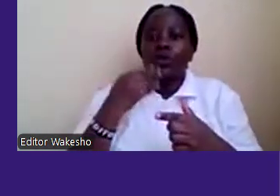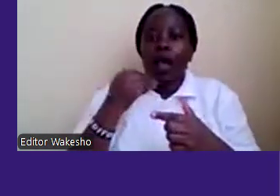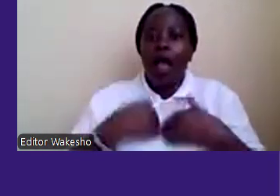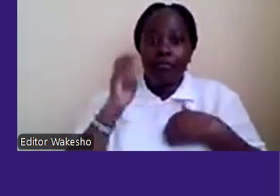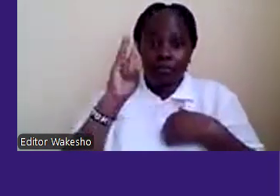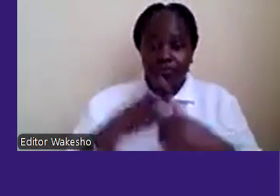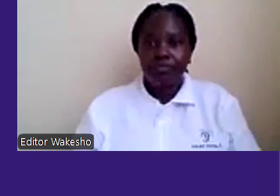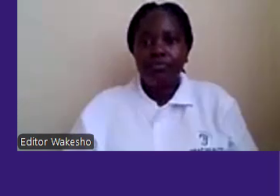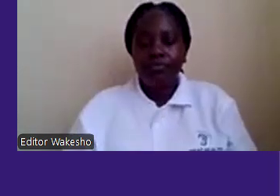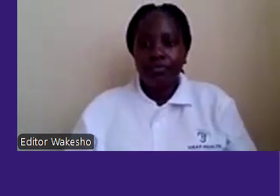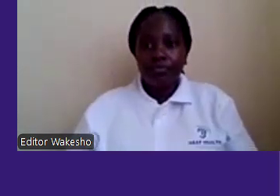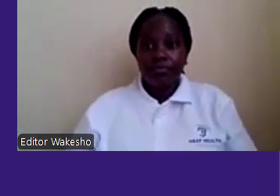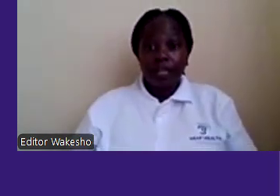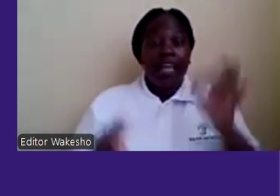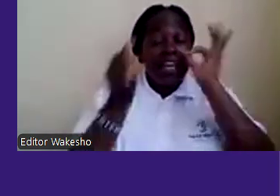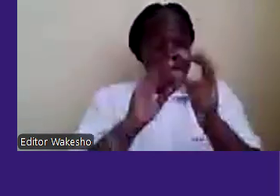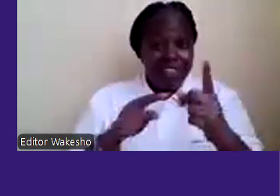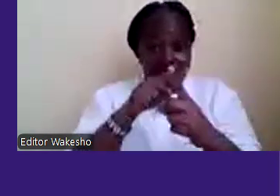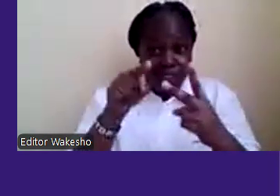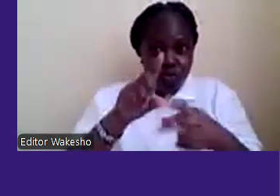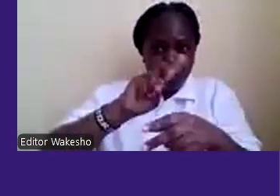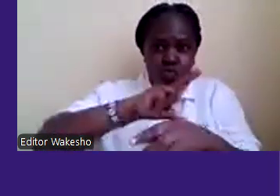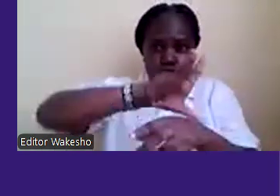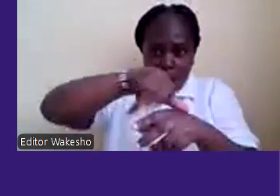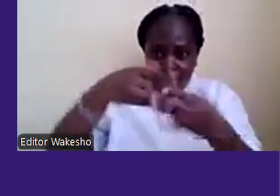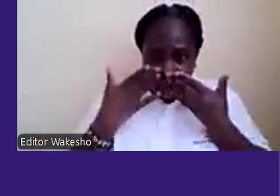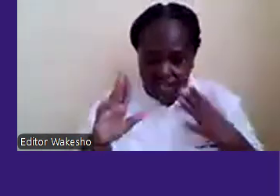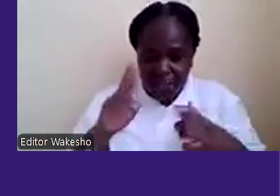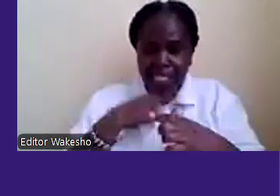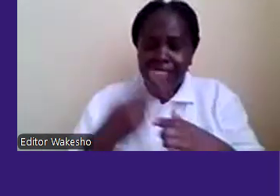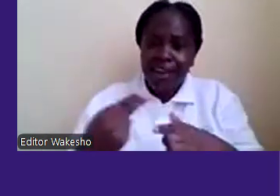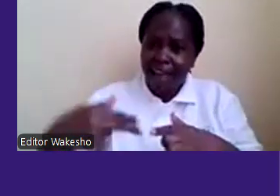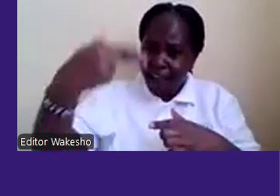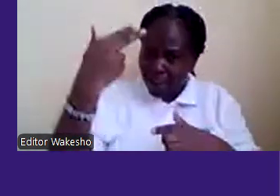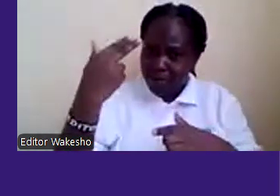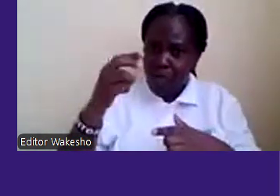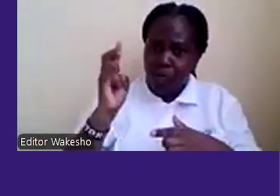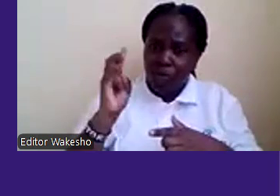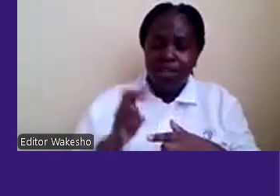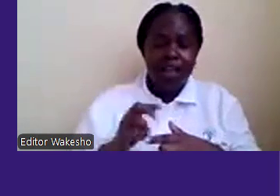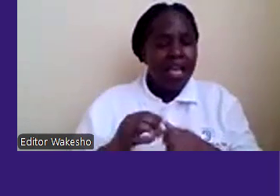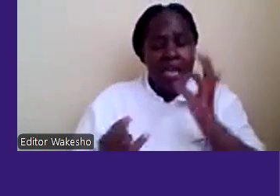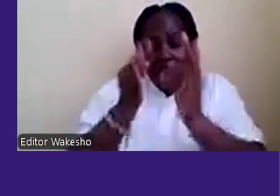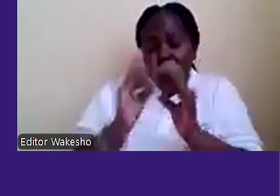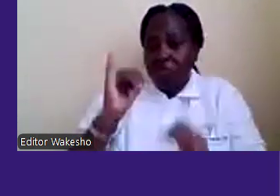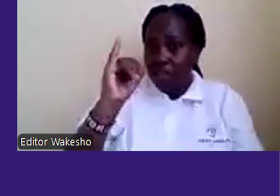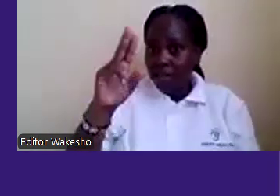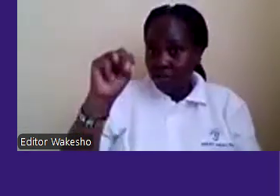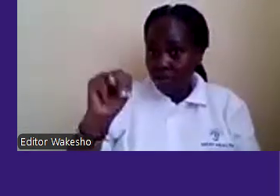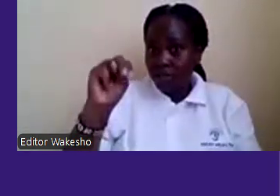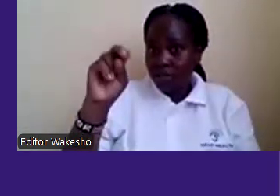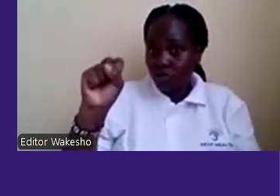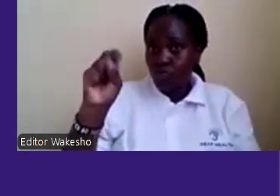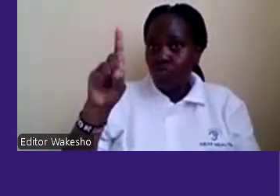a very high level after 2 hours. Or is your insulin working well and your body is able to transfer